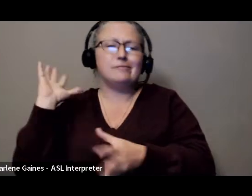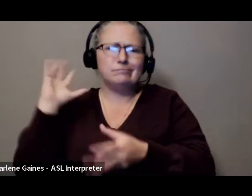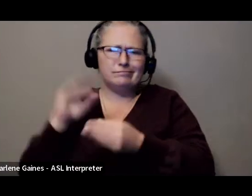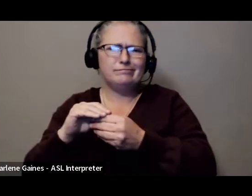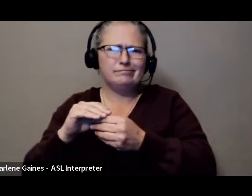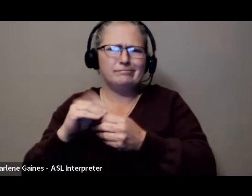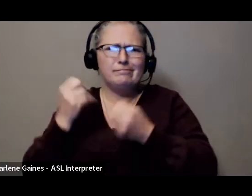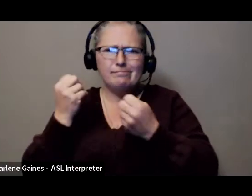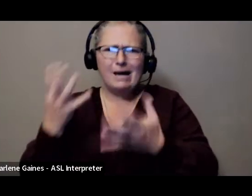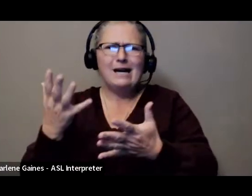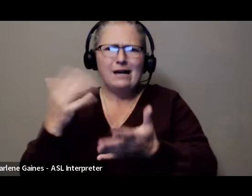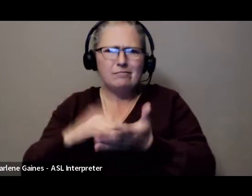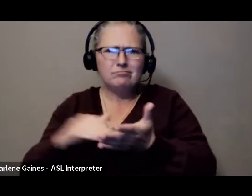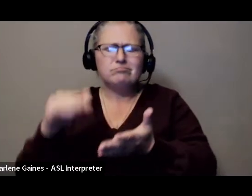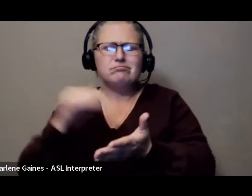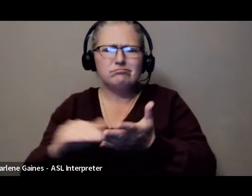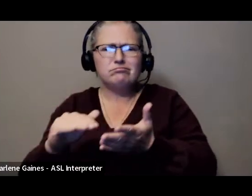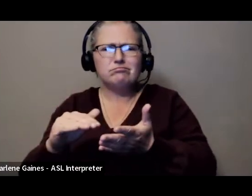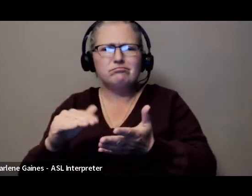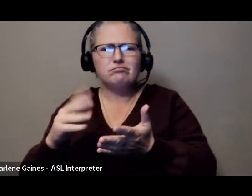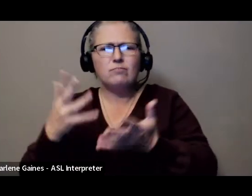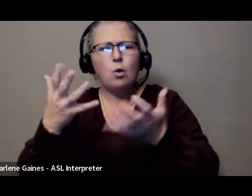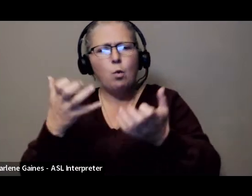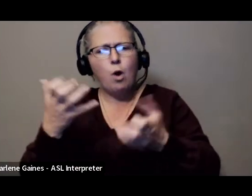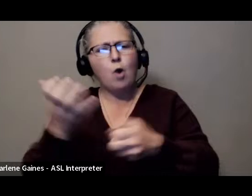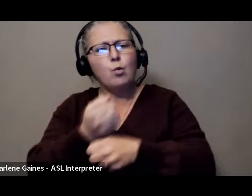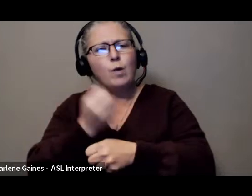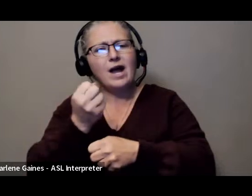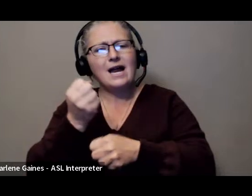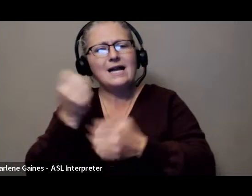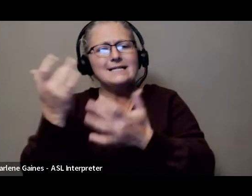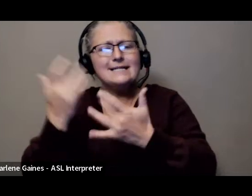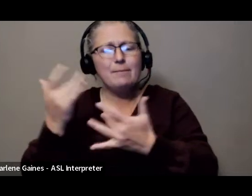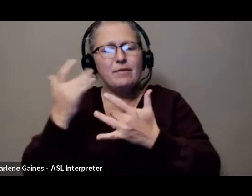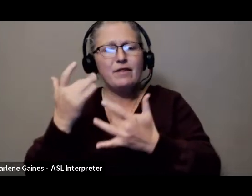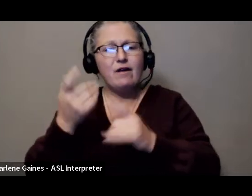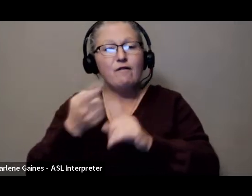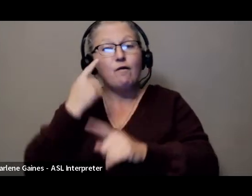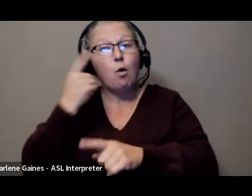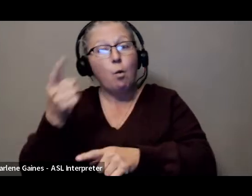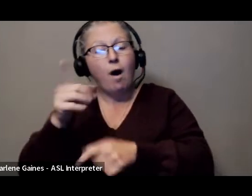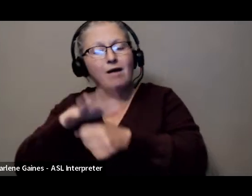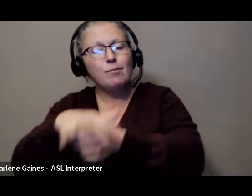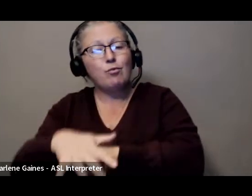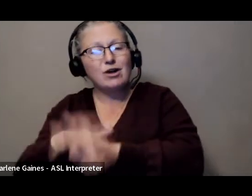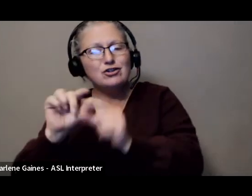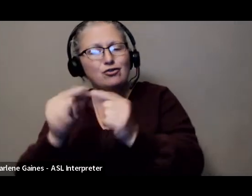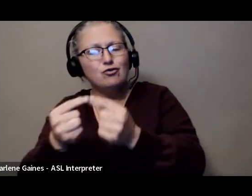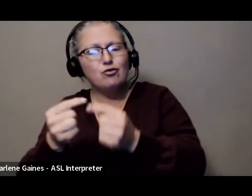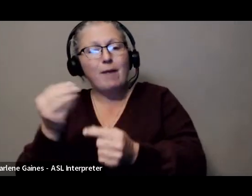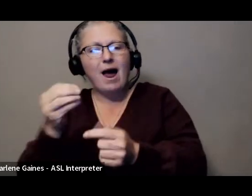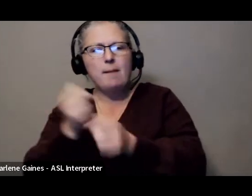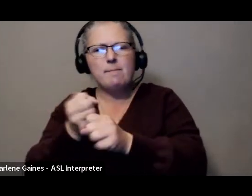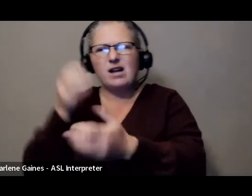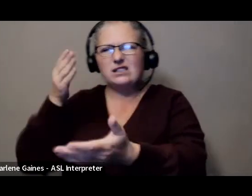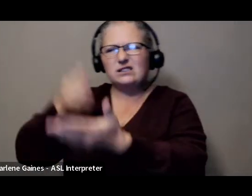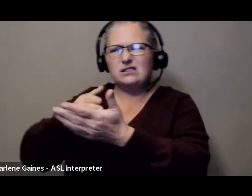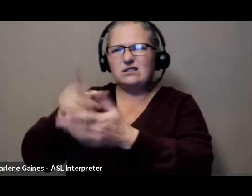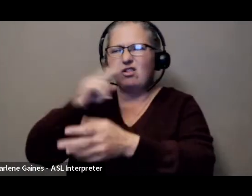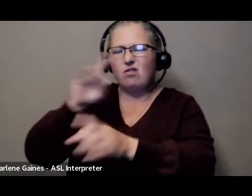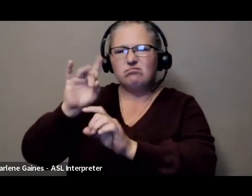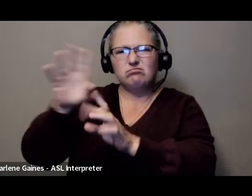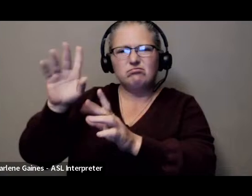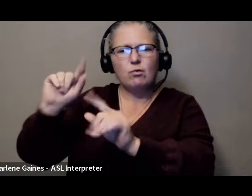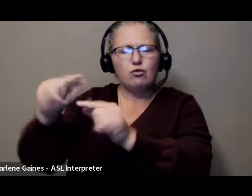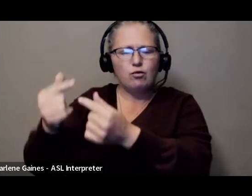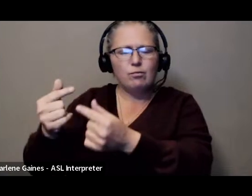they're used deliberately to win sympathy for one oppressed group and demonize another. The people using these words and